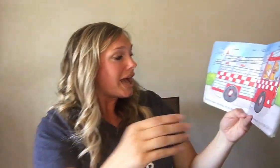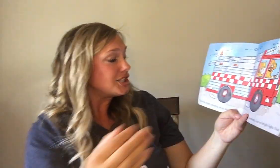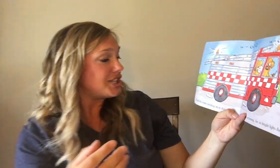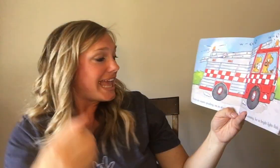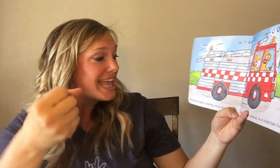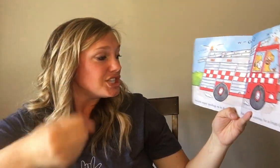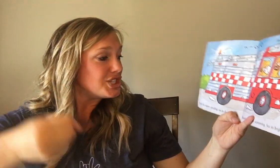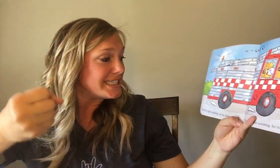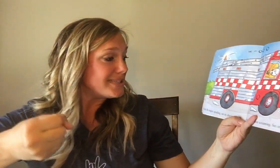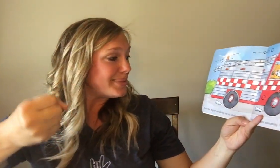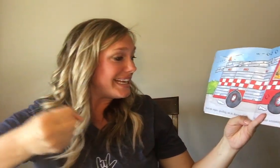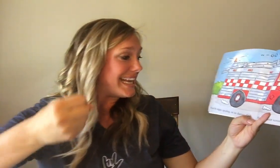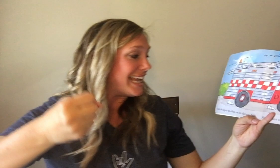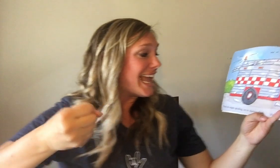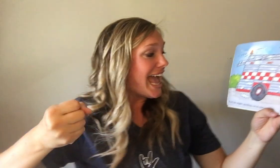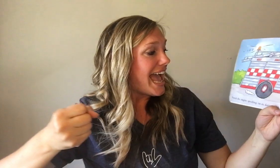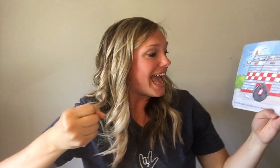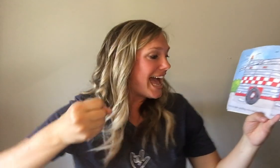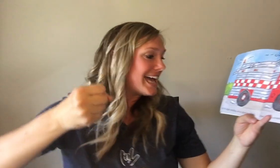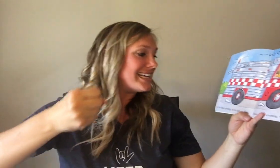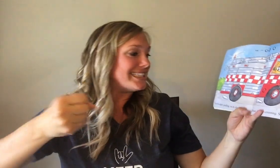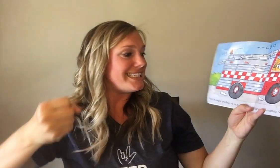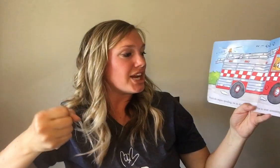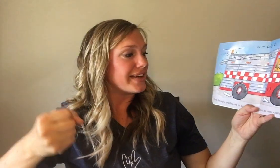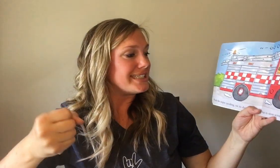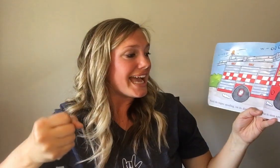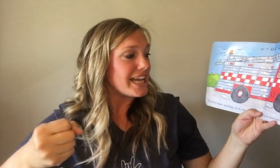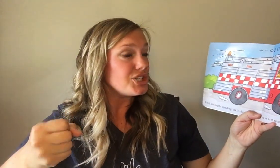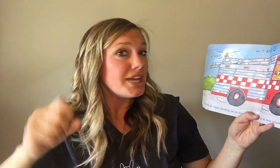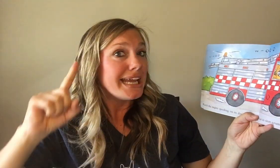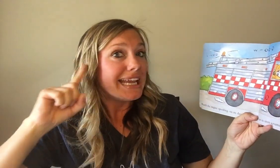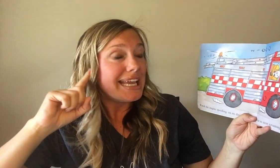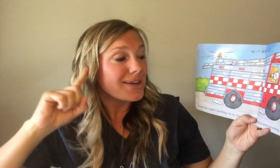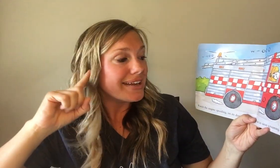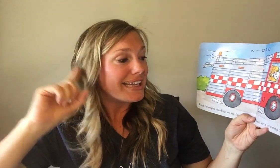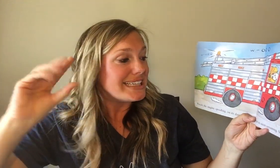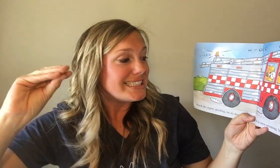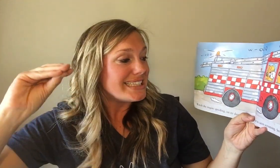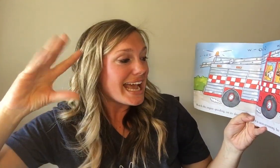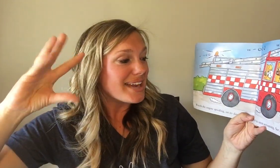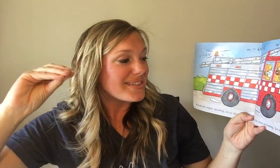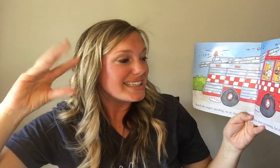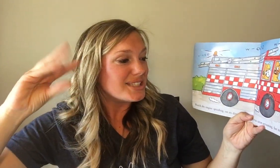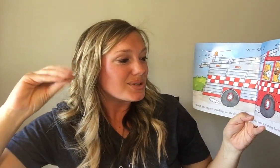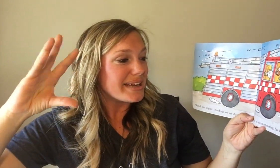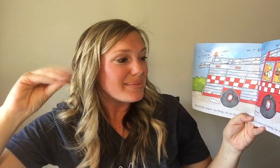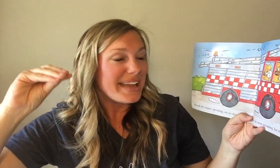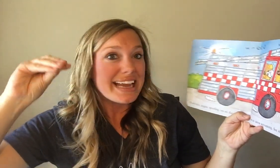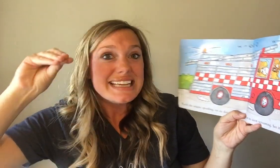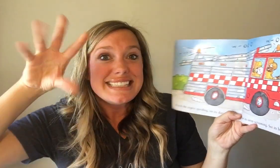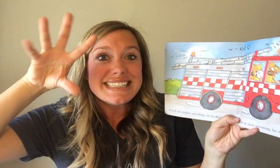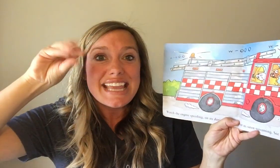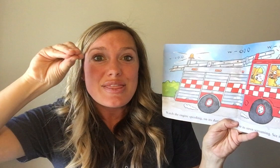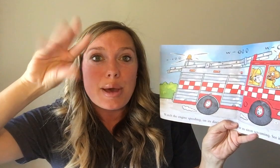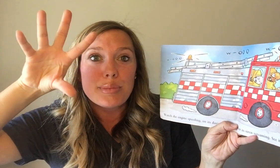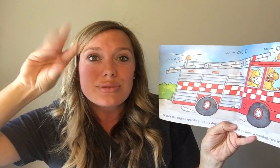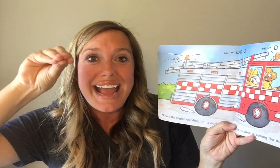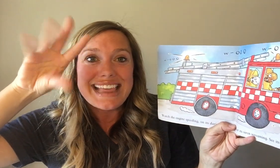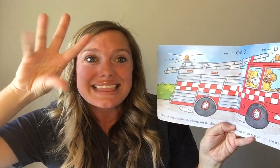Watch the engine speeding on its daring dash. Hearing its siren screaming, see the bright